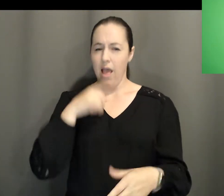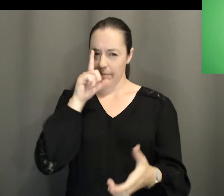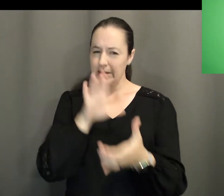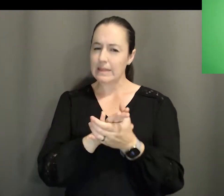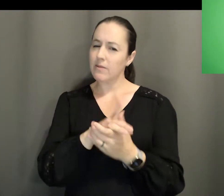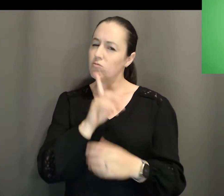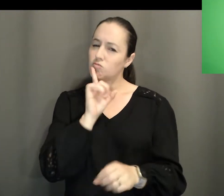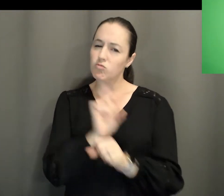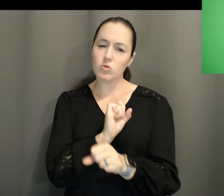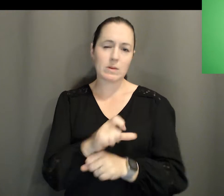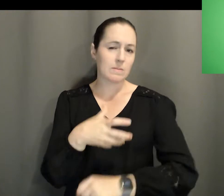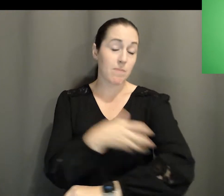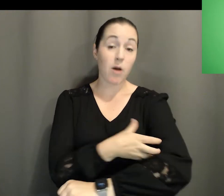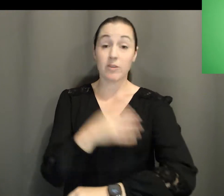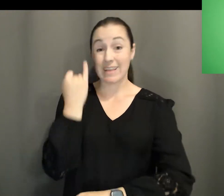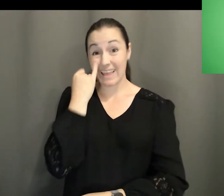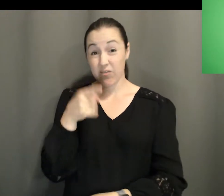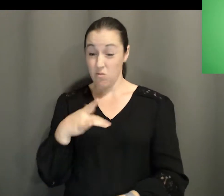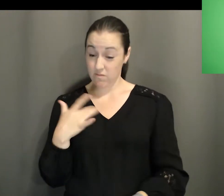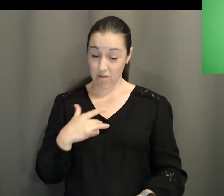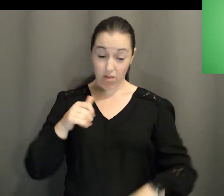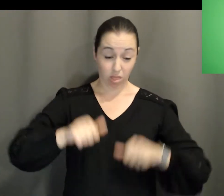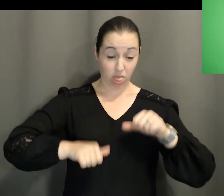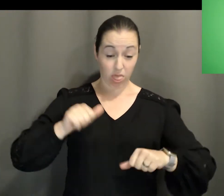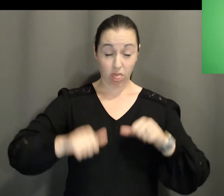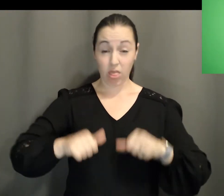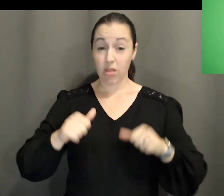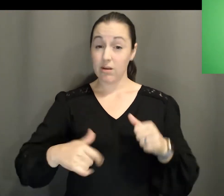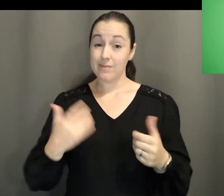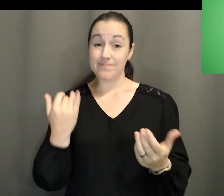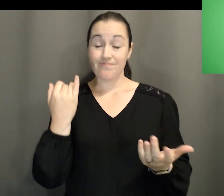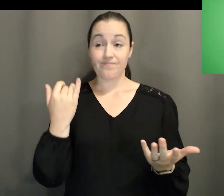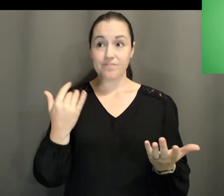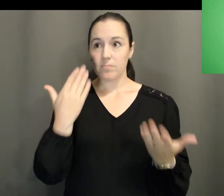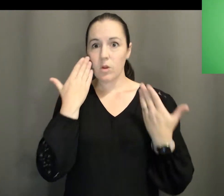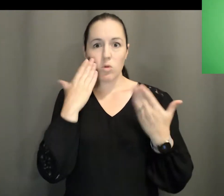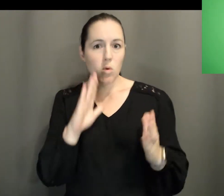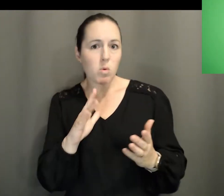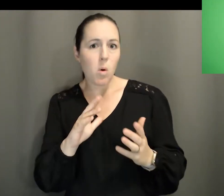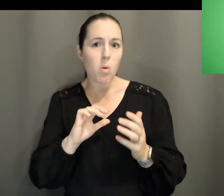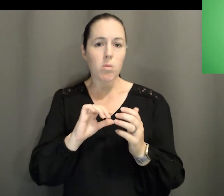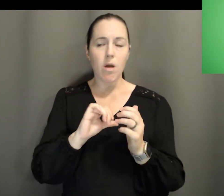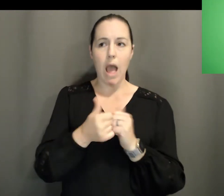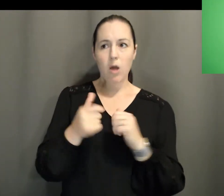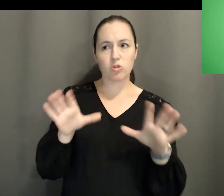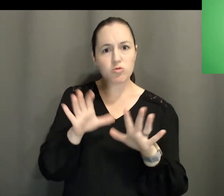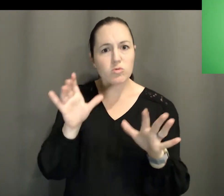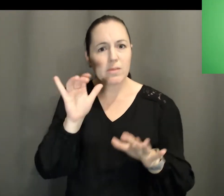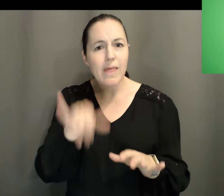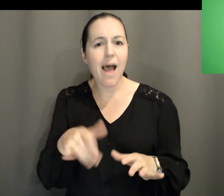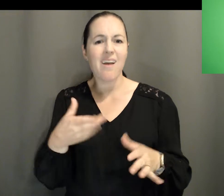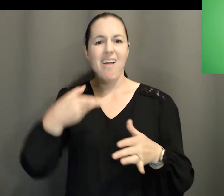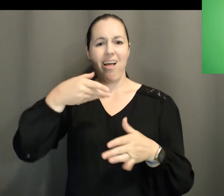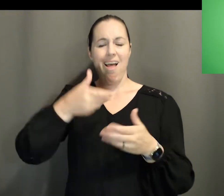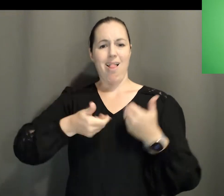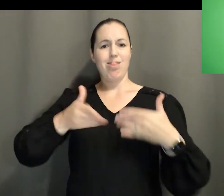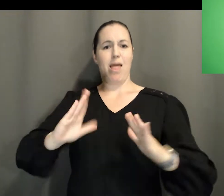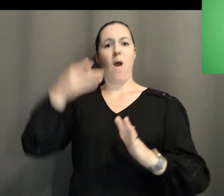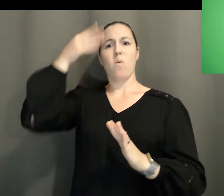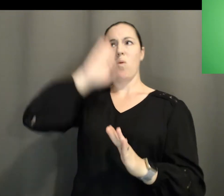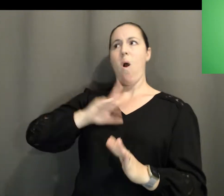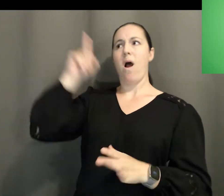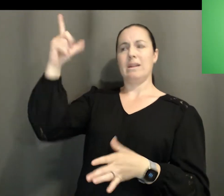powerful. That if this is maybe an area, we're not sure if you've let God be big enough in your life. If you're not sure even how to do